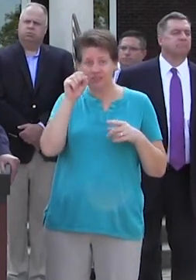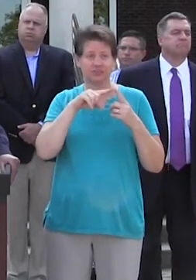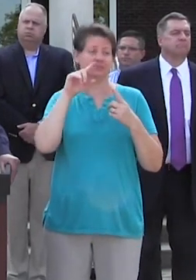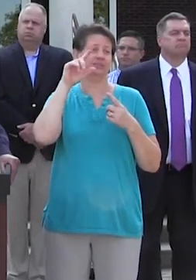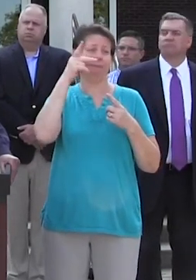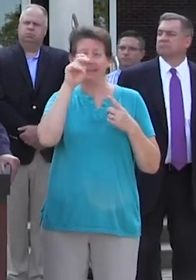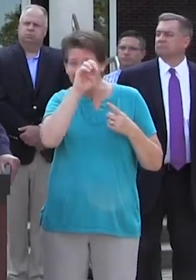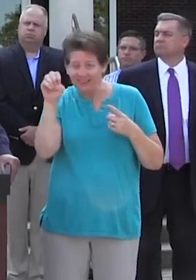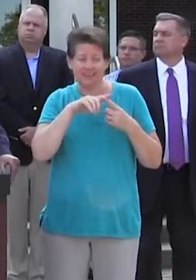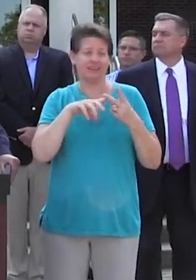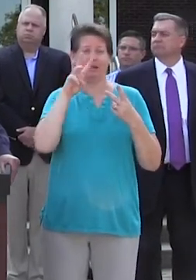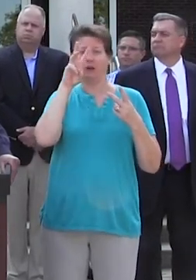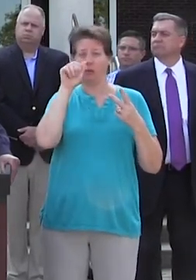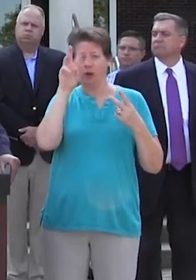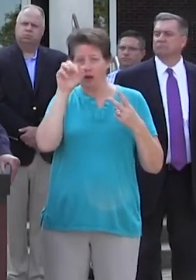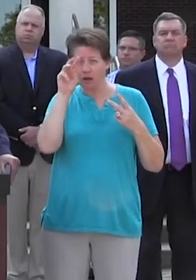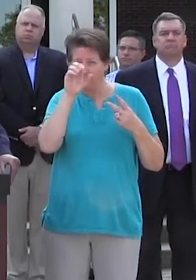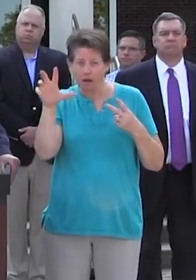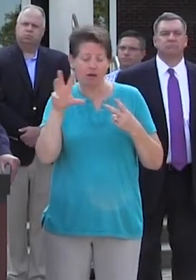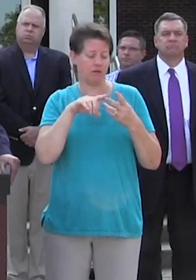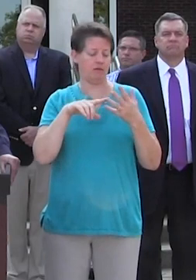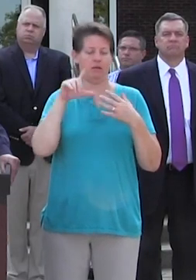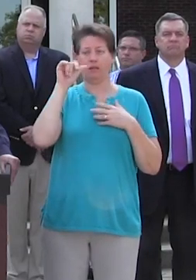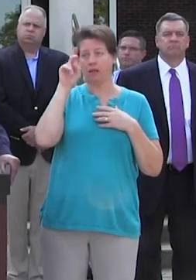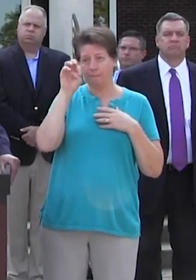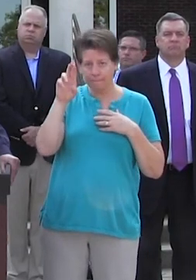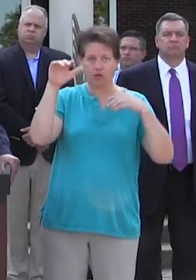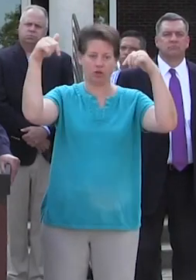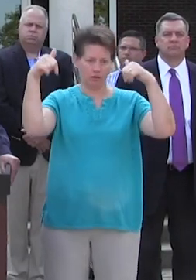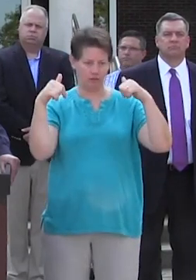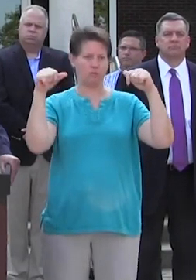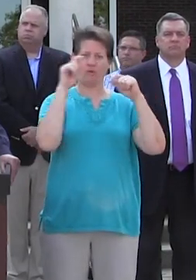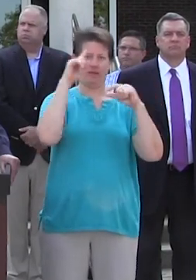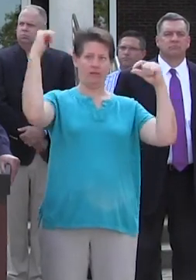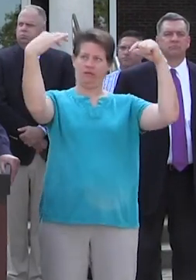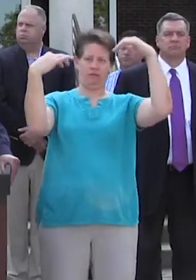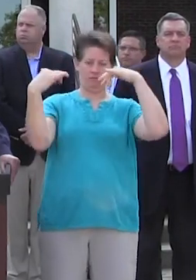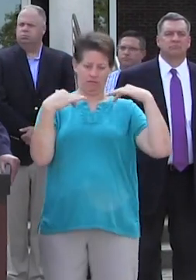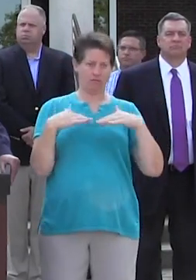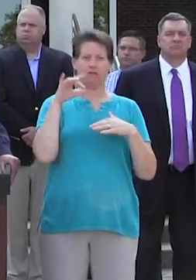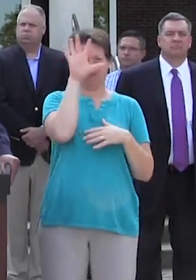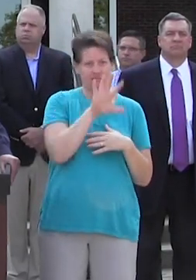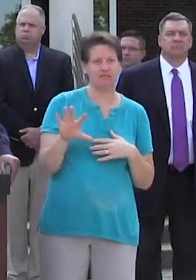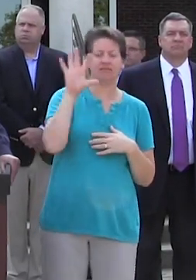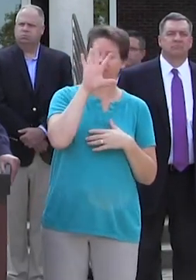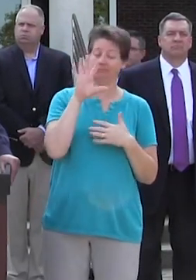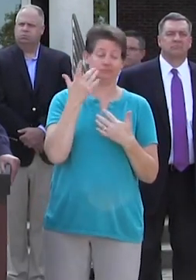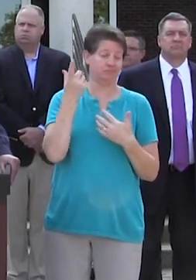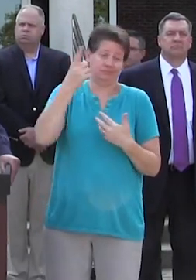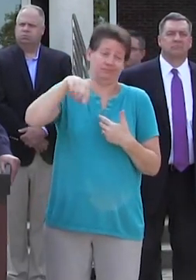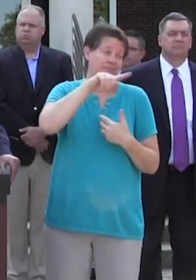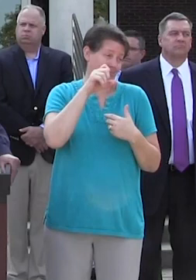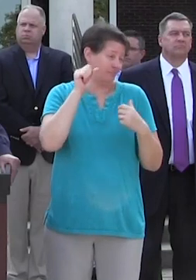the Waccamaw, where the lumber comes into the little PD, the great PD, all those rivers are subject